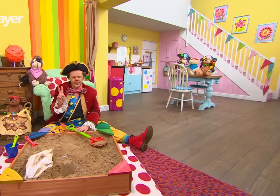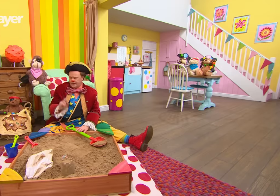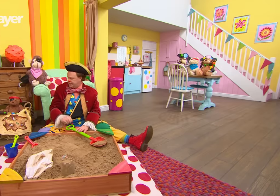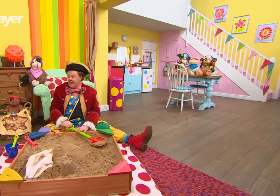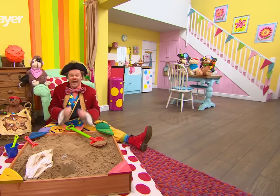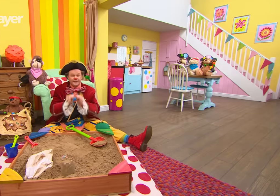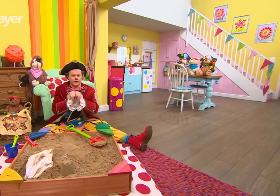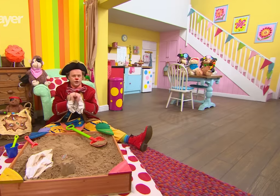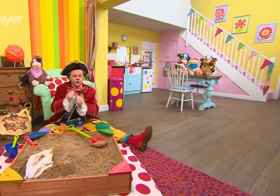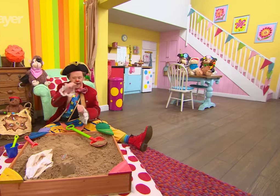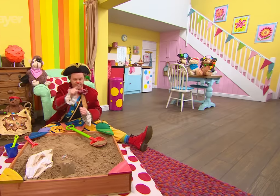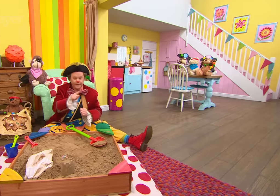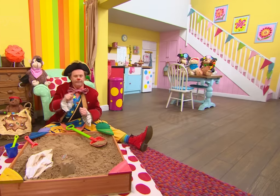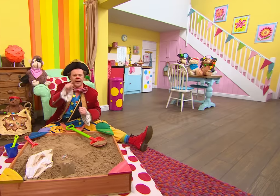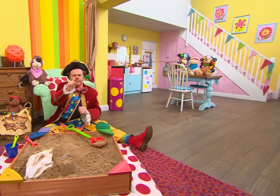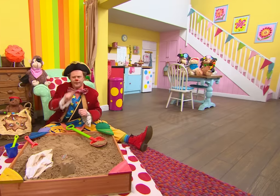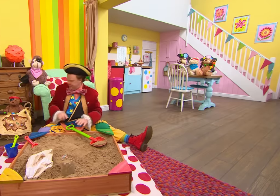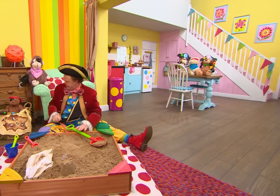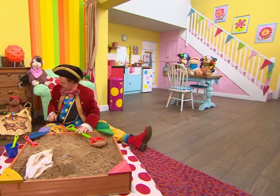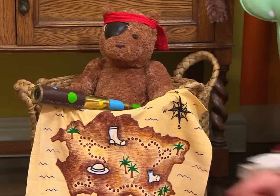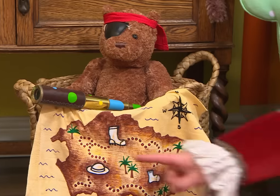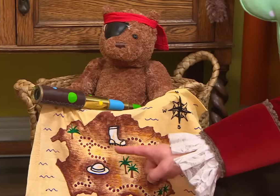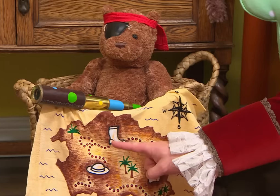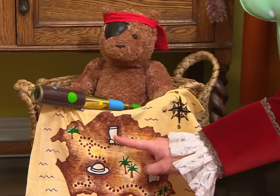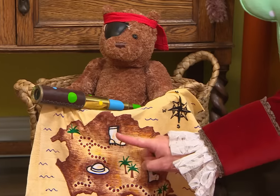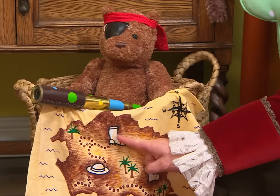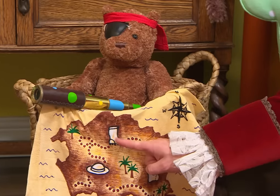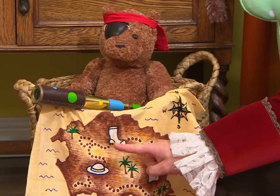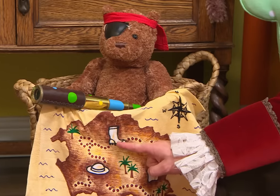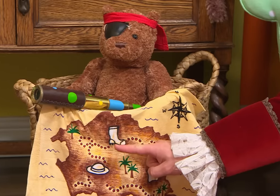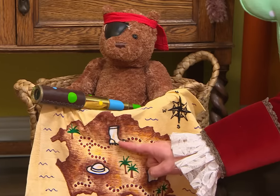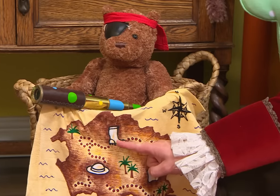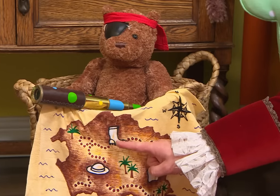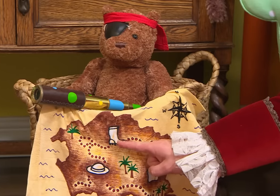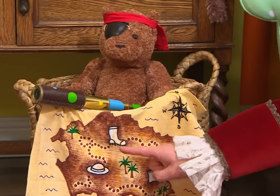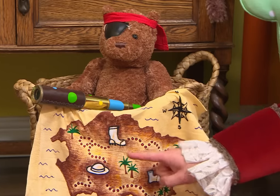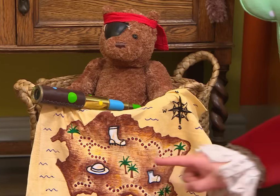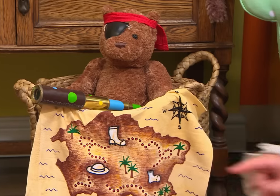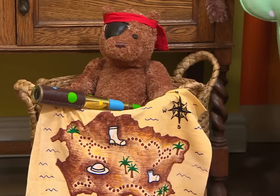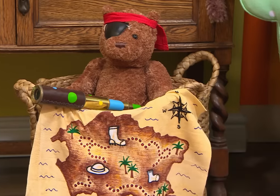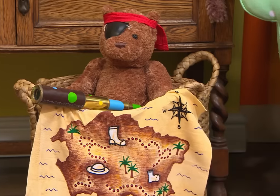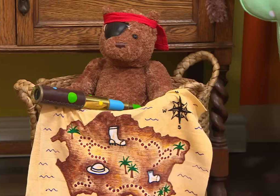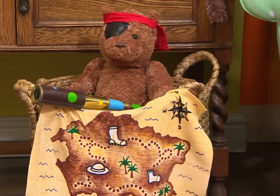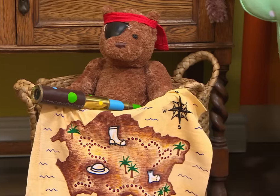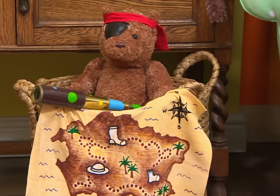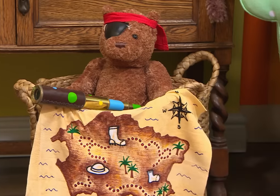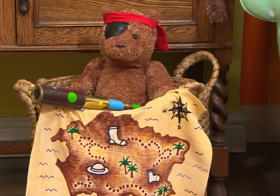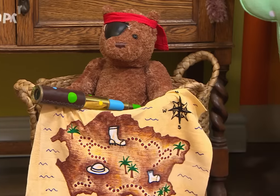look at the treasure map. It's a woolly boot. I'll get digging.